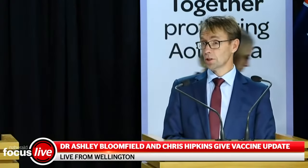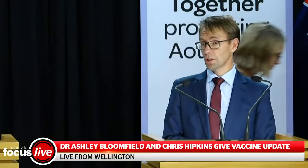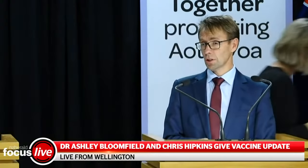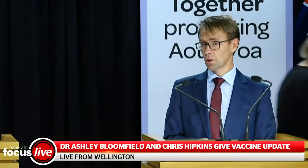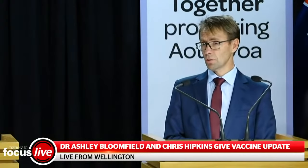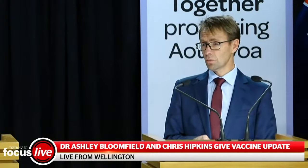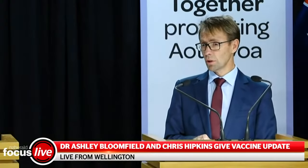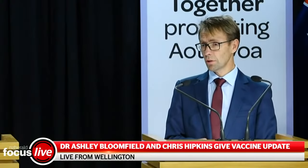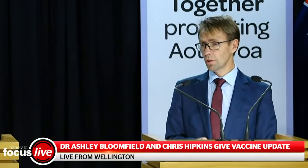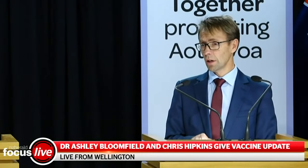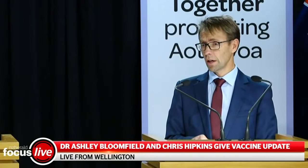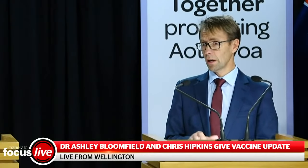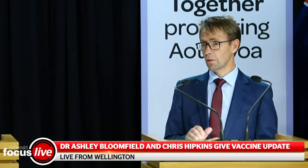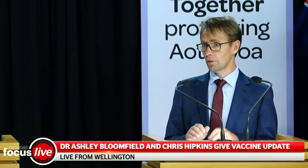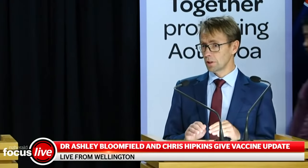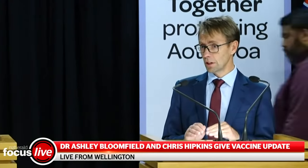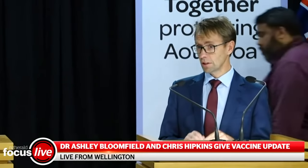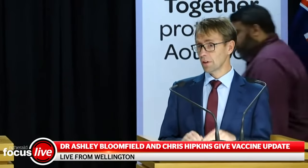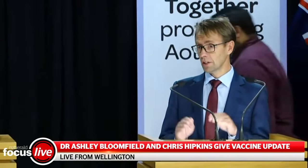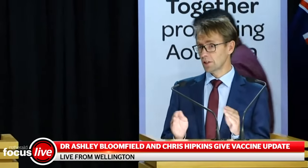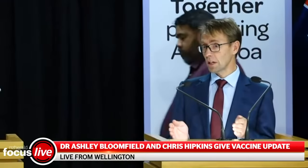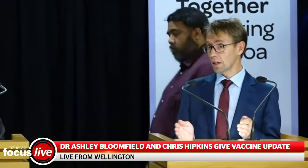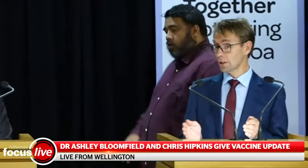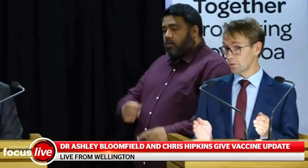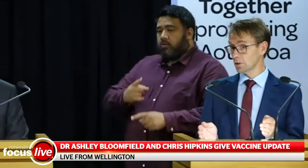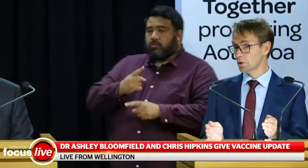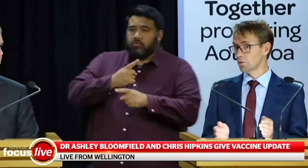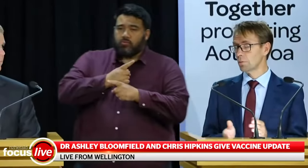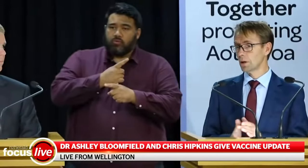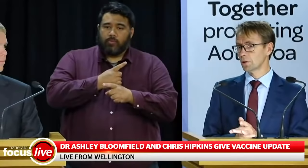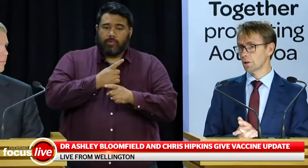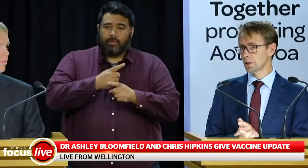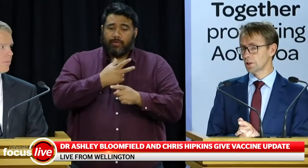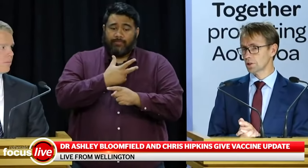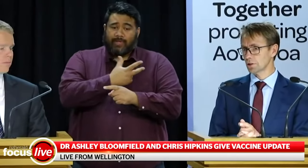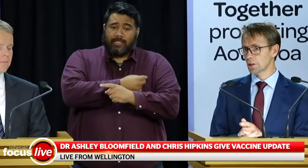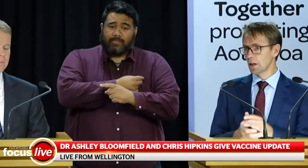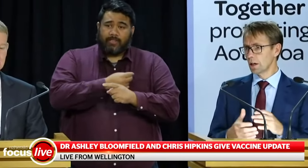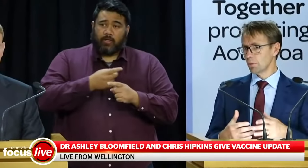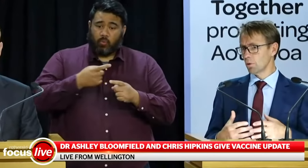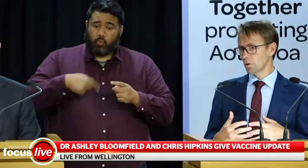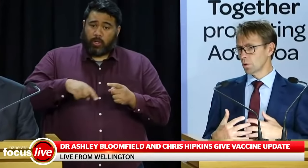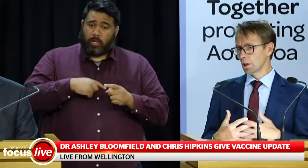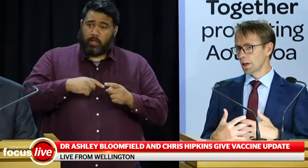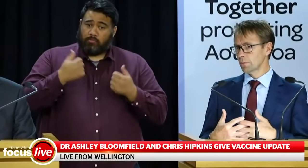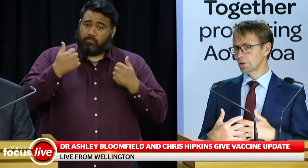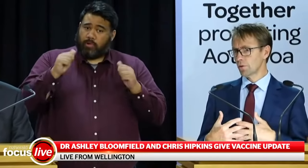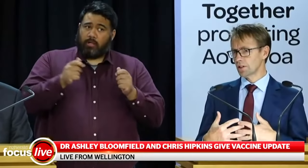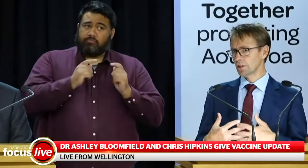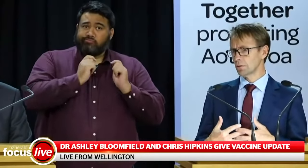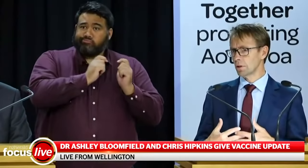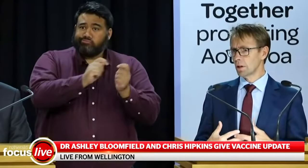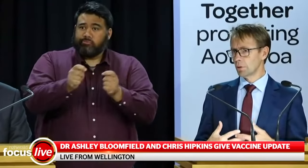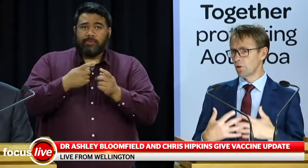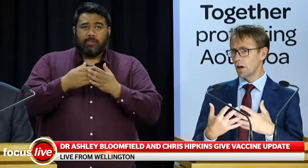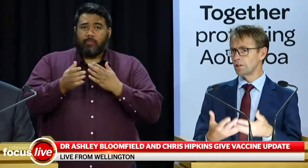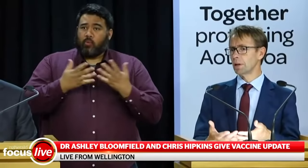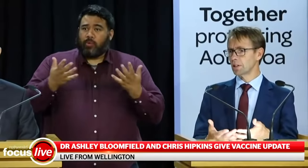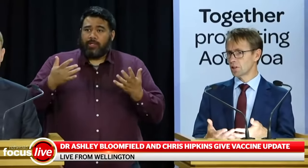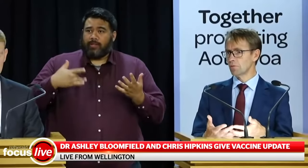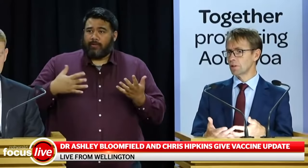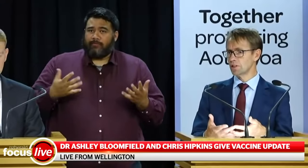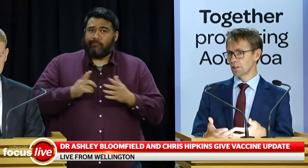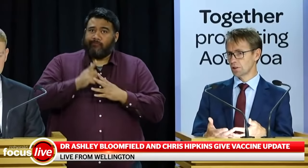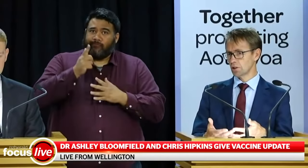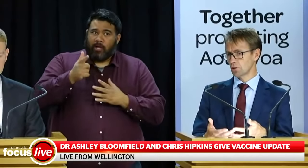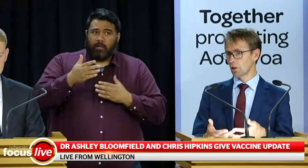any logistic issues with getting the vaccine out, even in 2 remote locations. But what it will allow is for us to provide